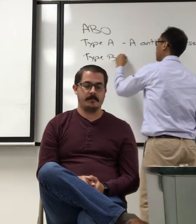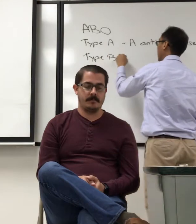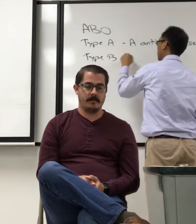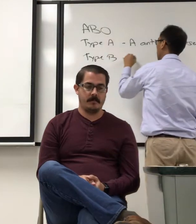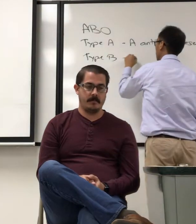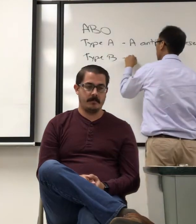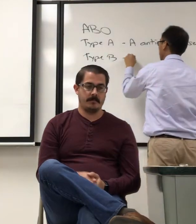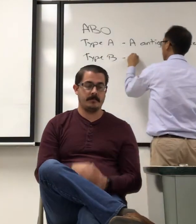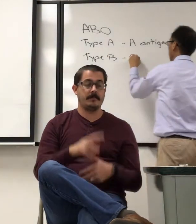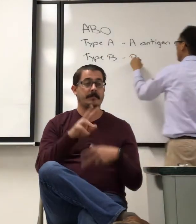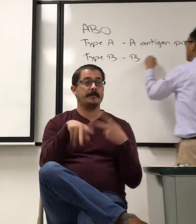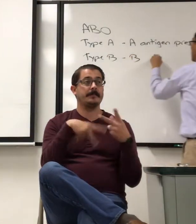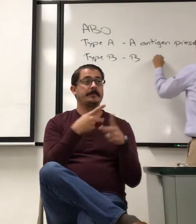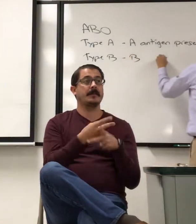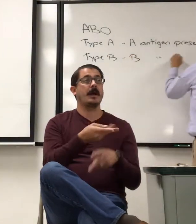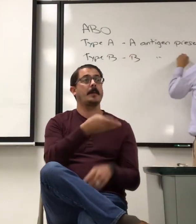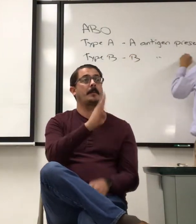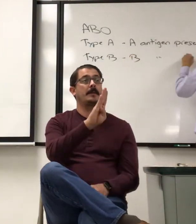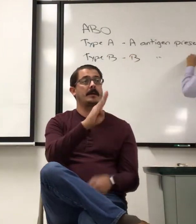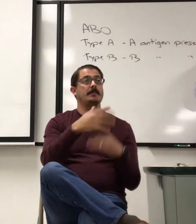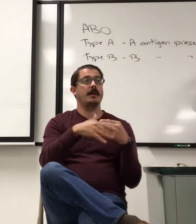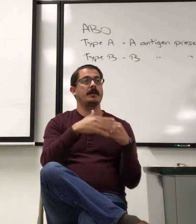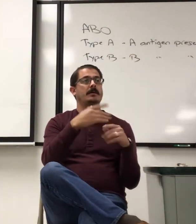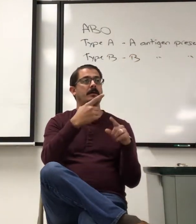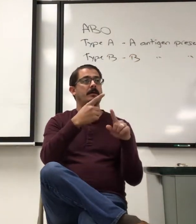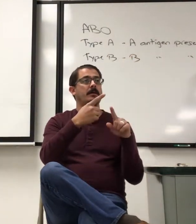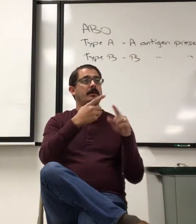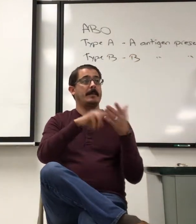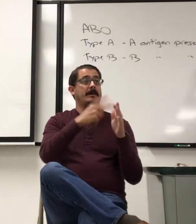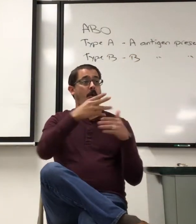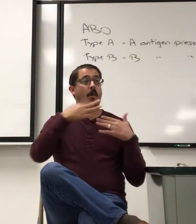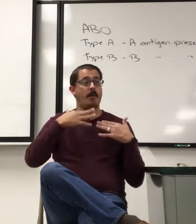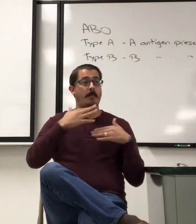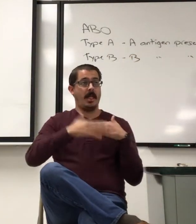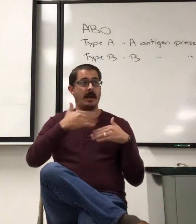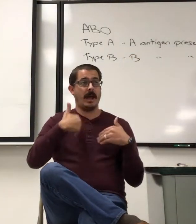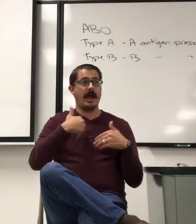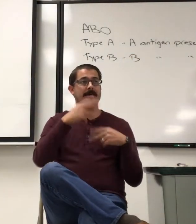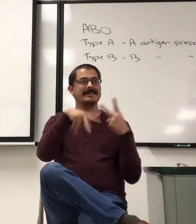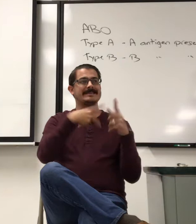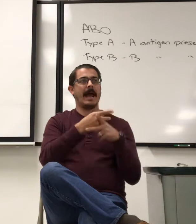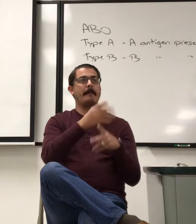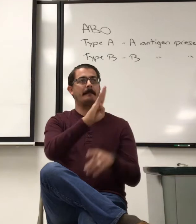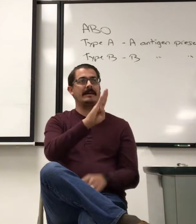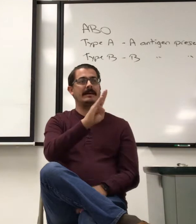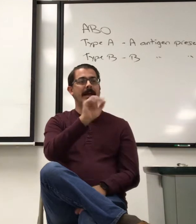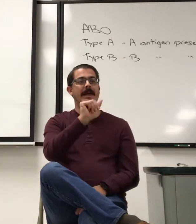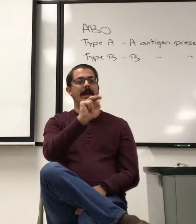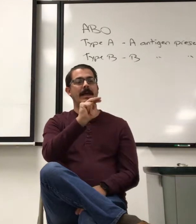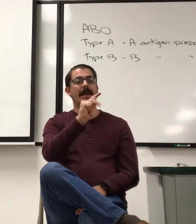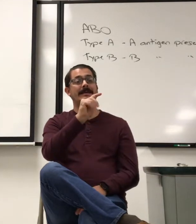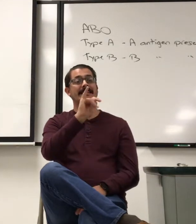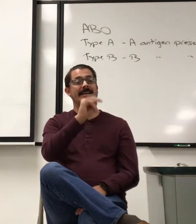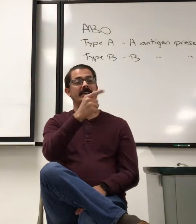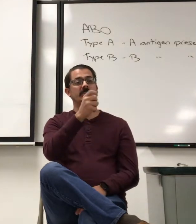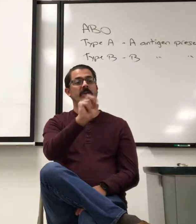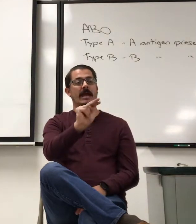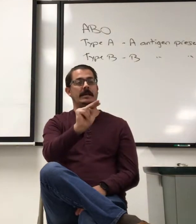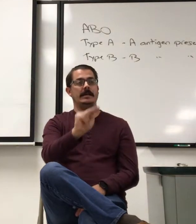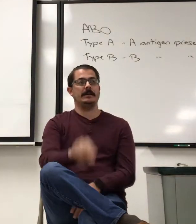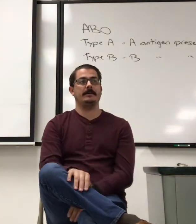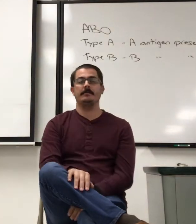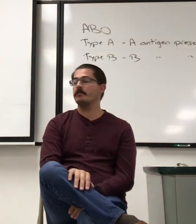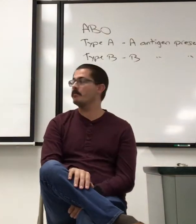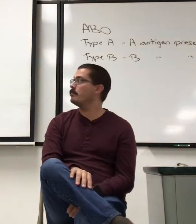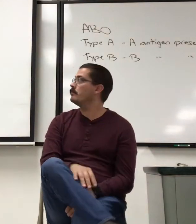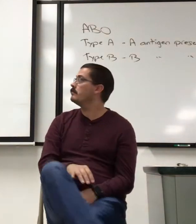Type B blood means the B antigen is present. Okay, so how about I use like little circles on the RBCs to symbolize